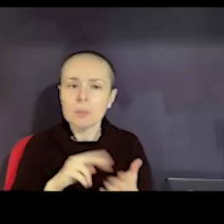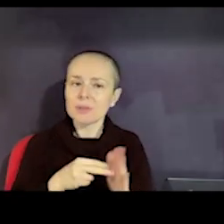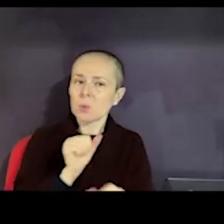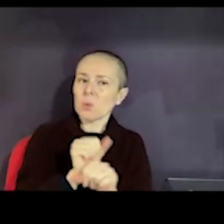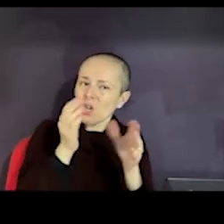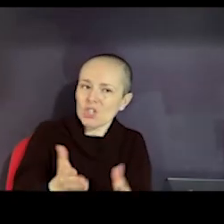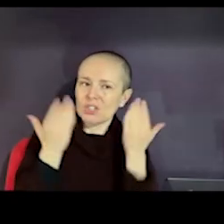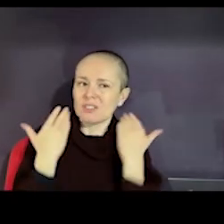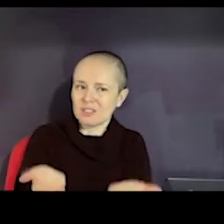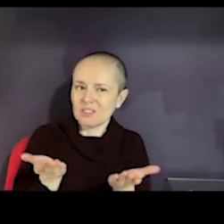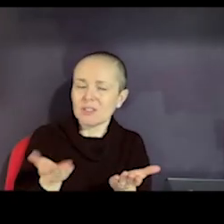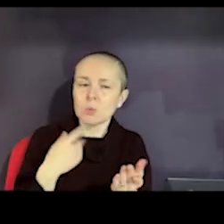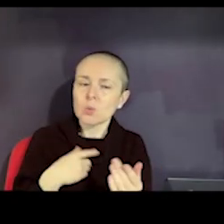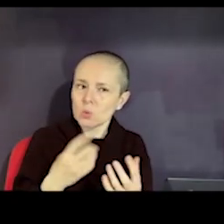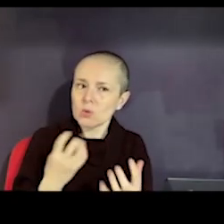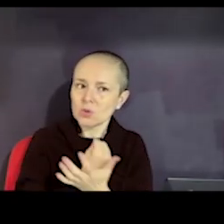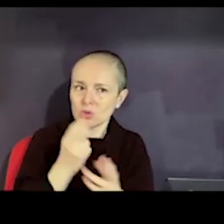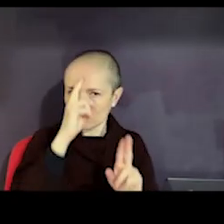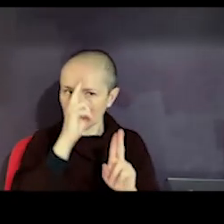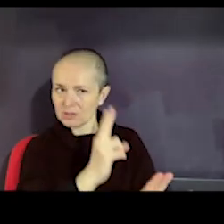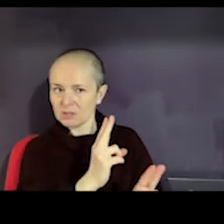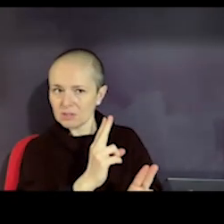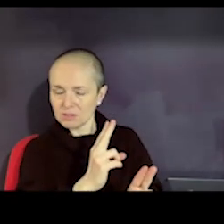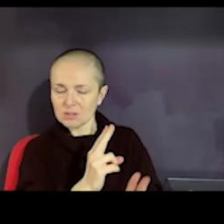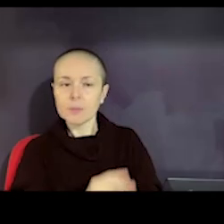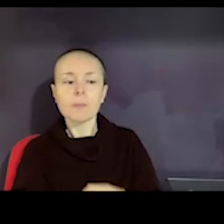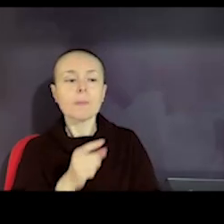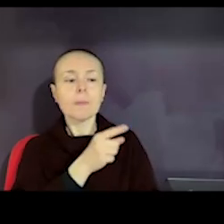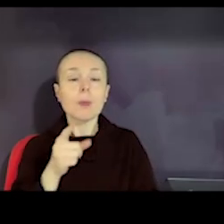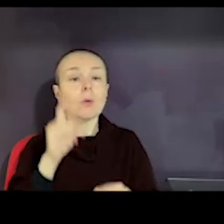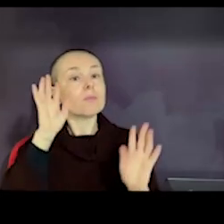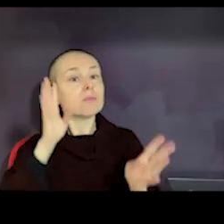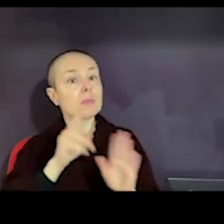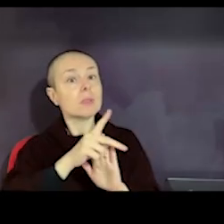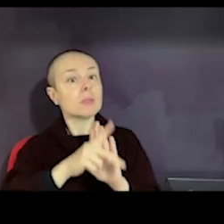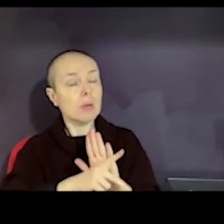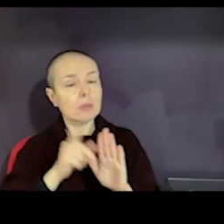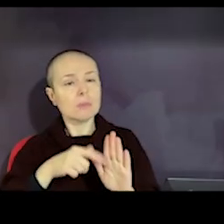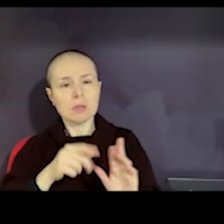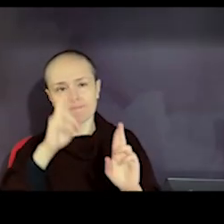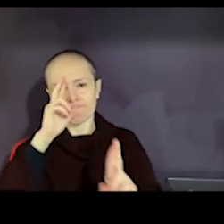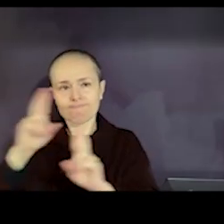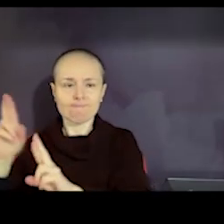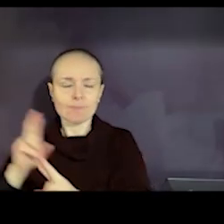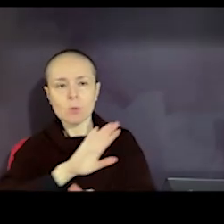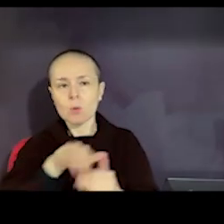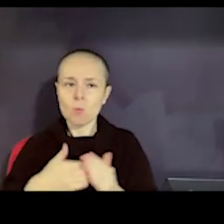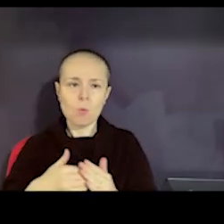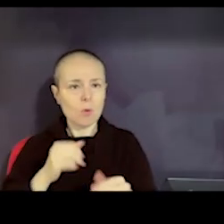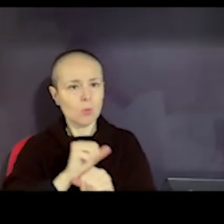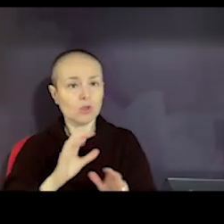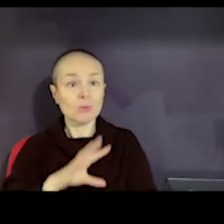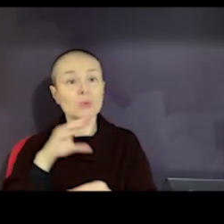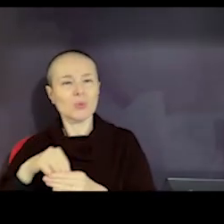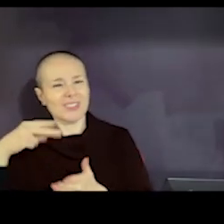deserve dignity, right? So how do we create policies that benefit all workers, including dance workers? And how do